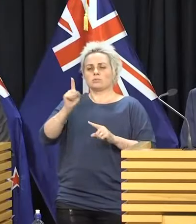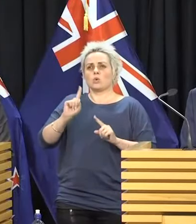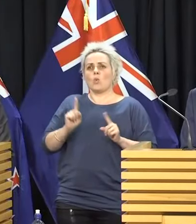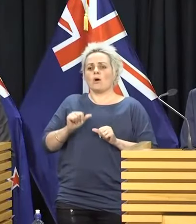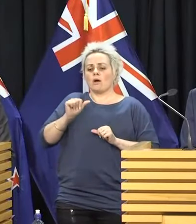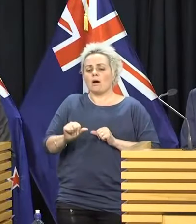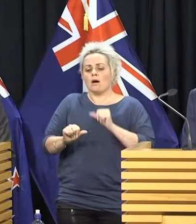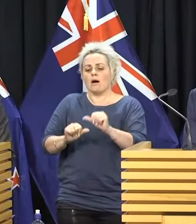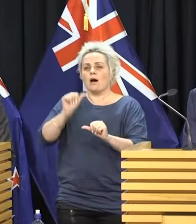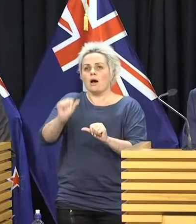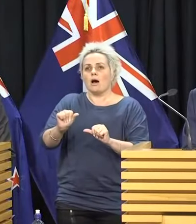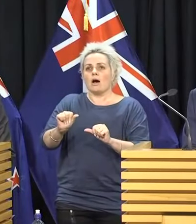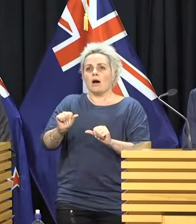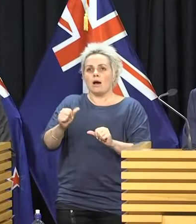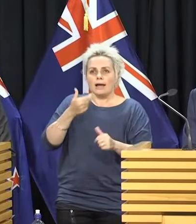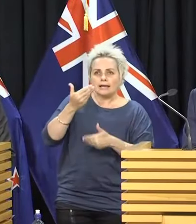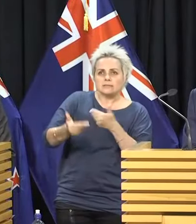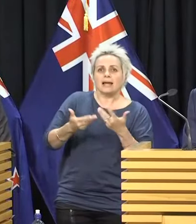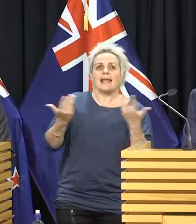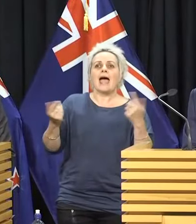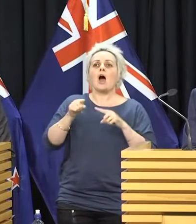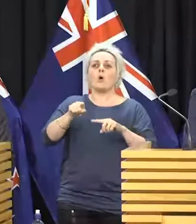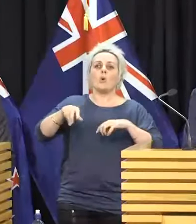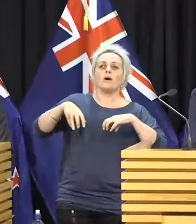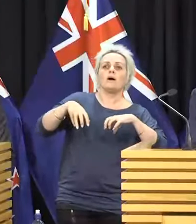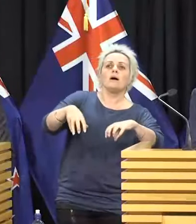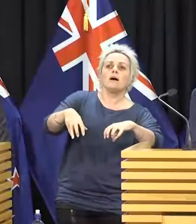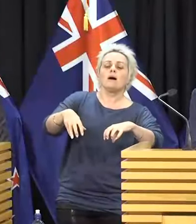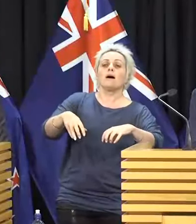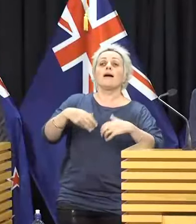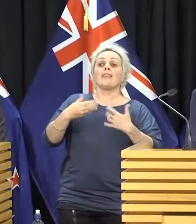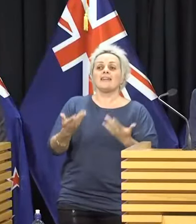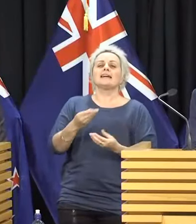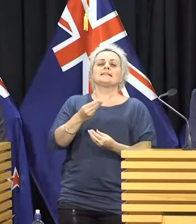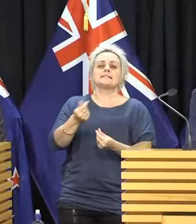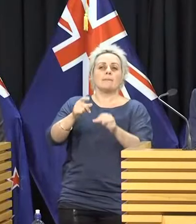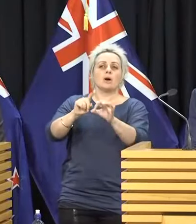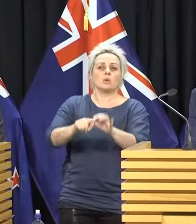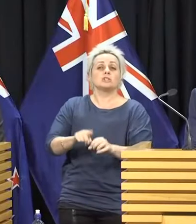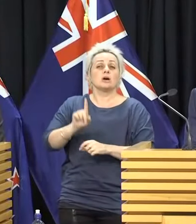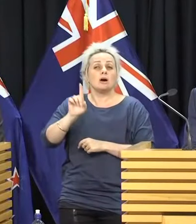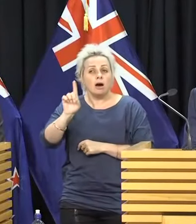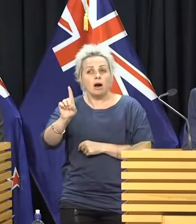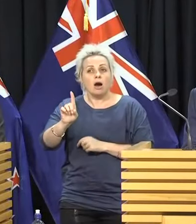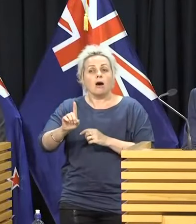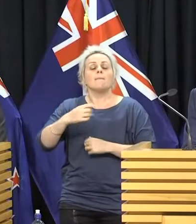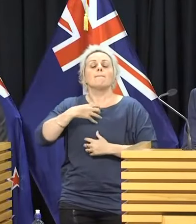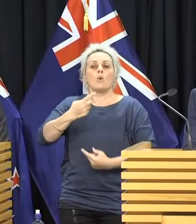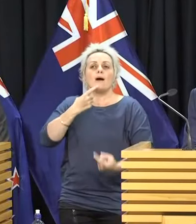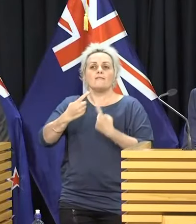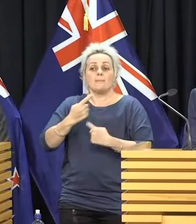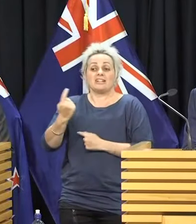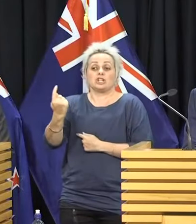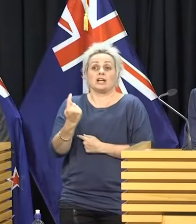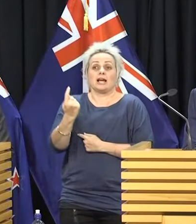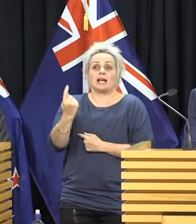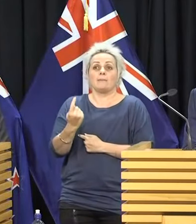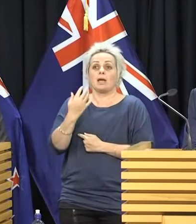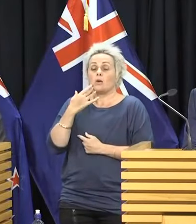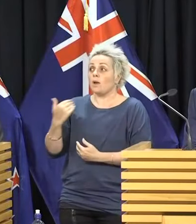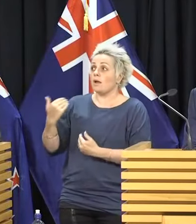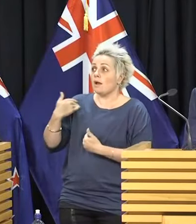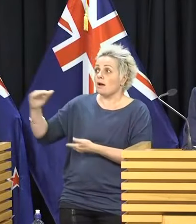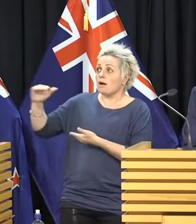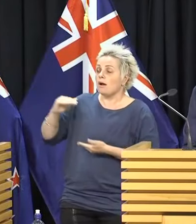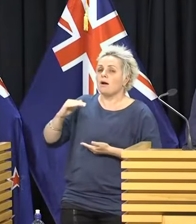how we want people to respond, and then we will take a few questions, although I do note that a fuller update will be provided once we have more